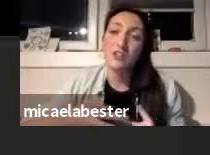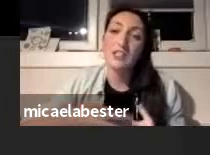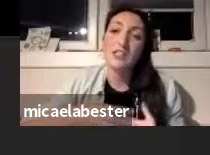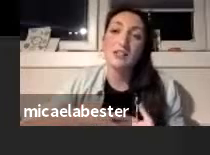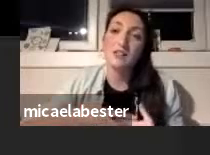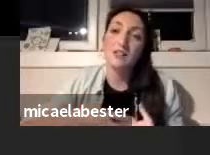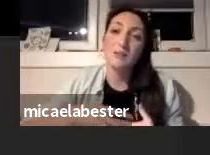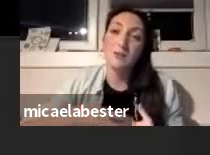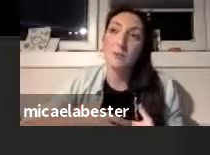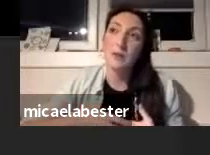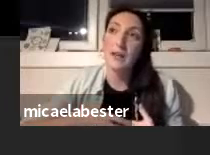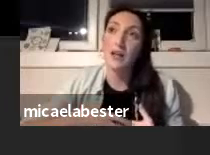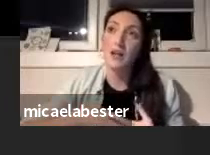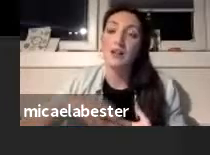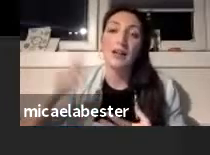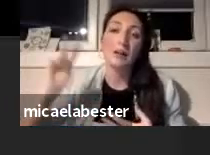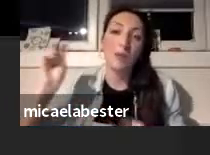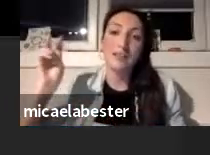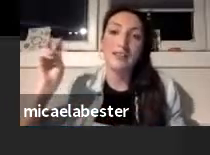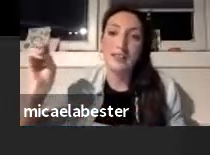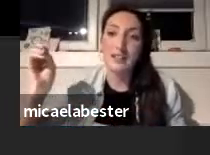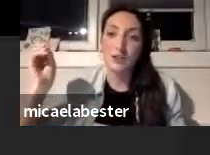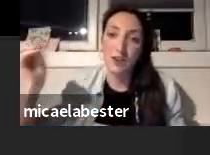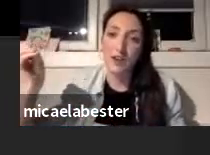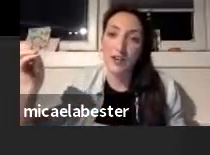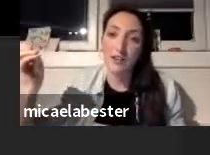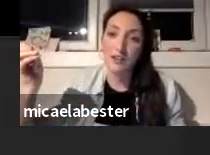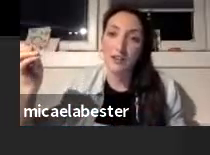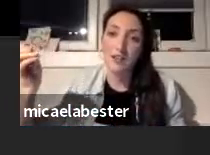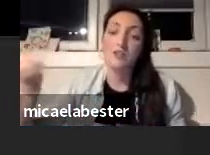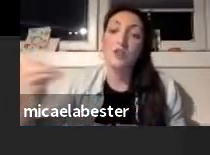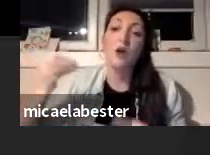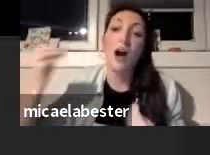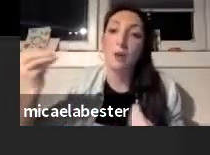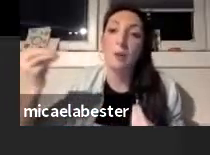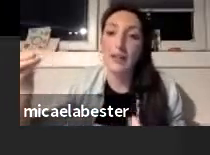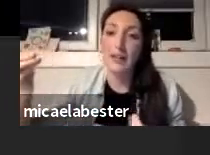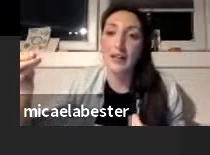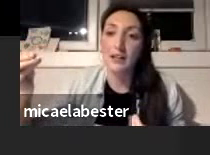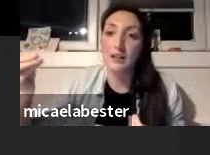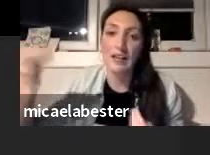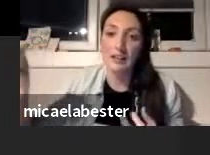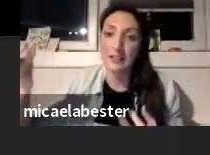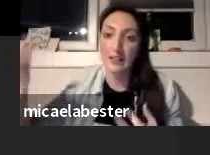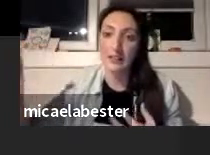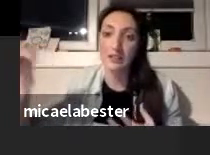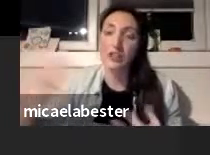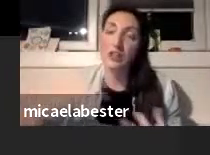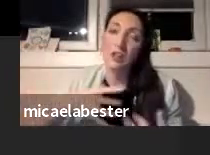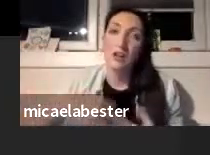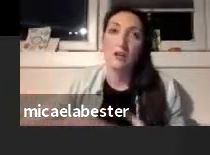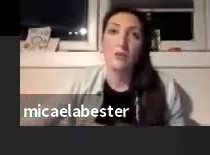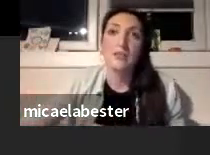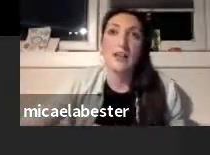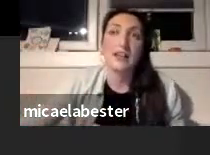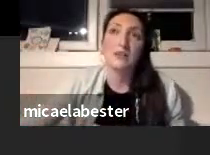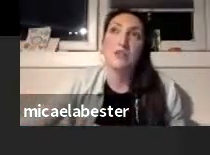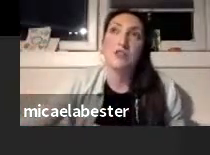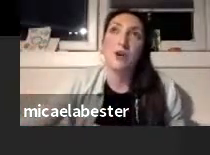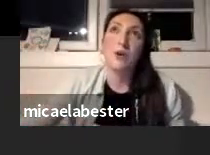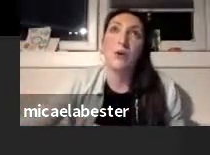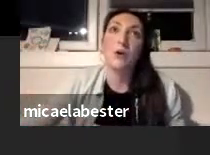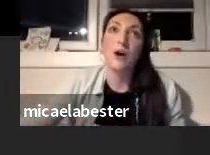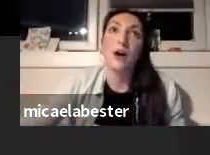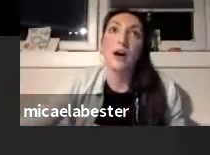variation. So there doesn't seem to be like a prestige variant. There's no RP in English with sign